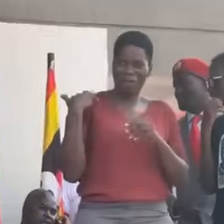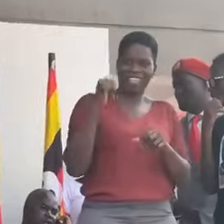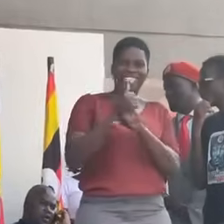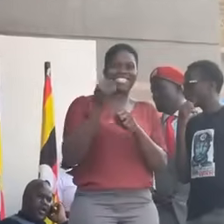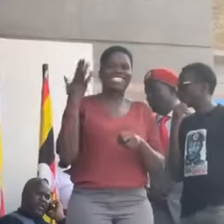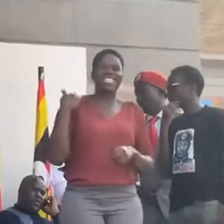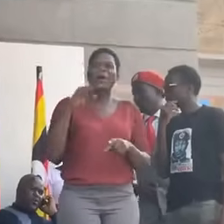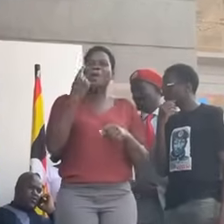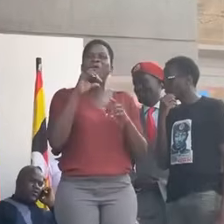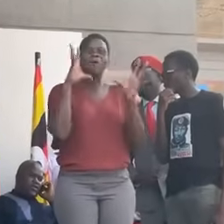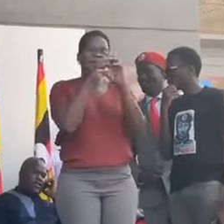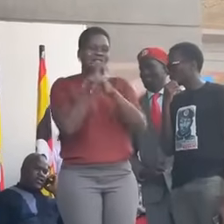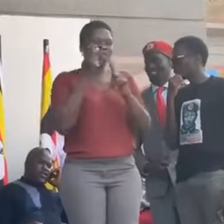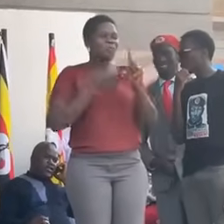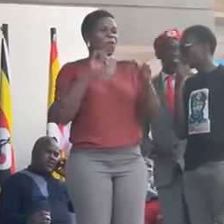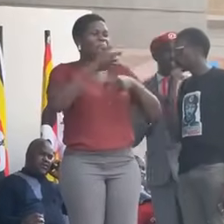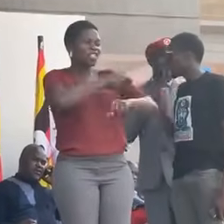Pulinamu struggle,